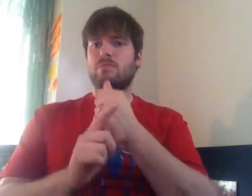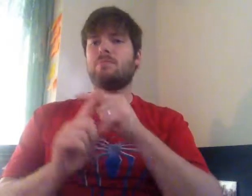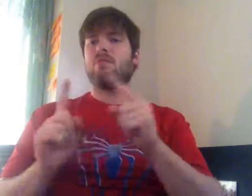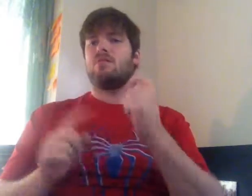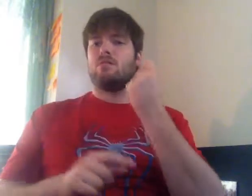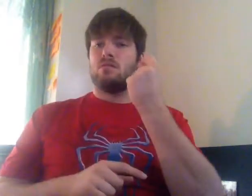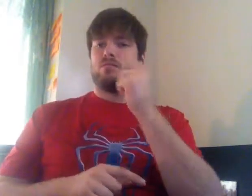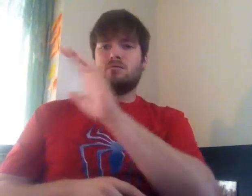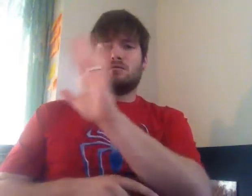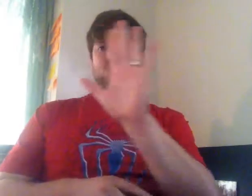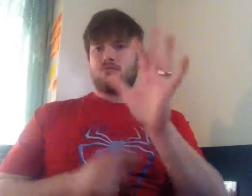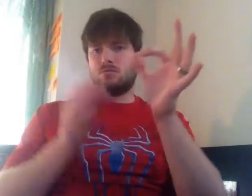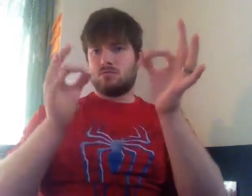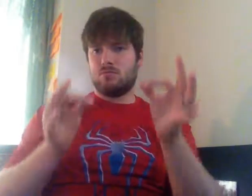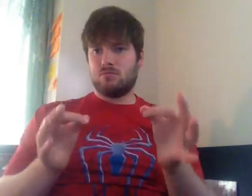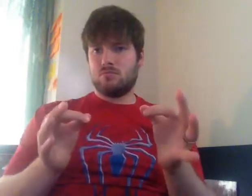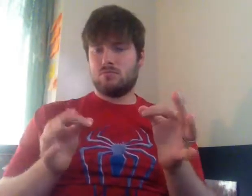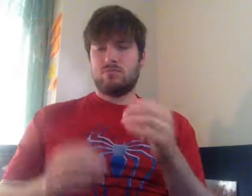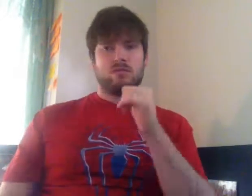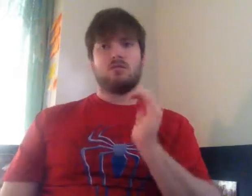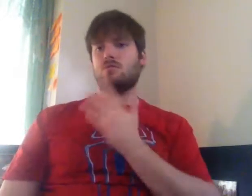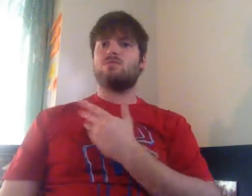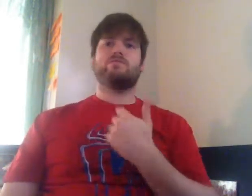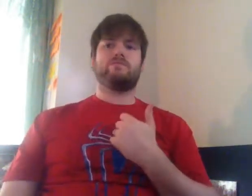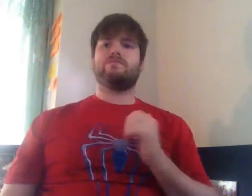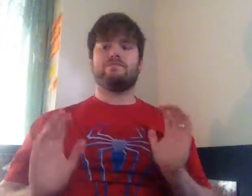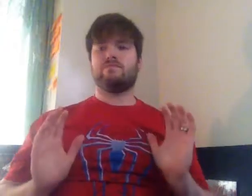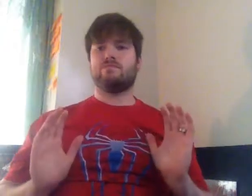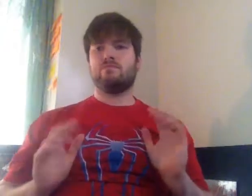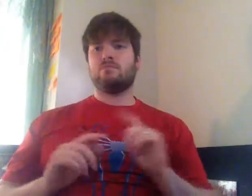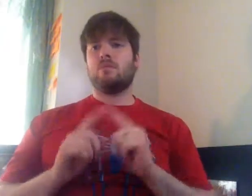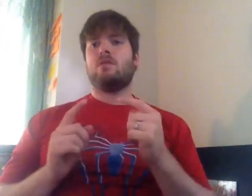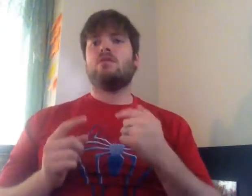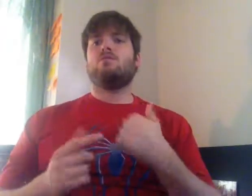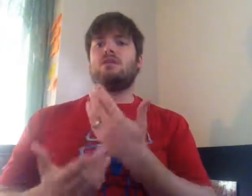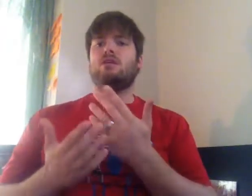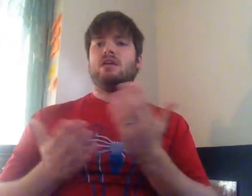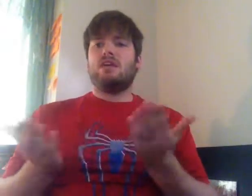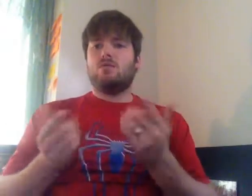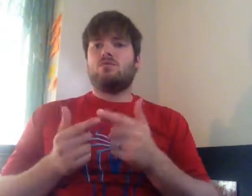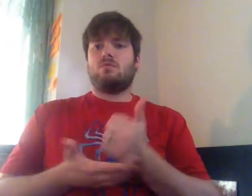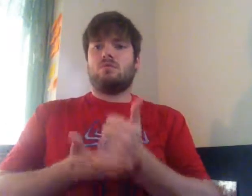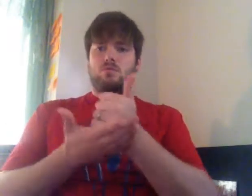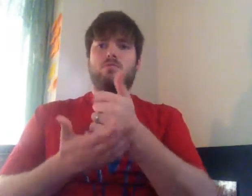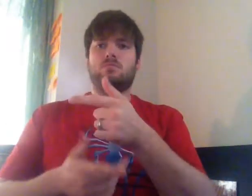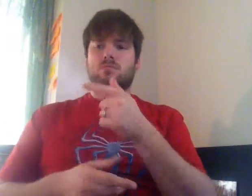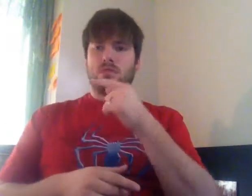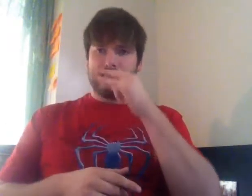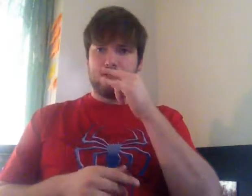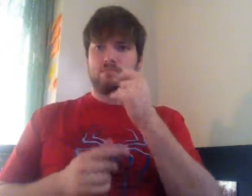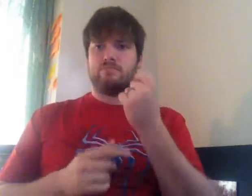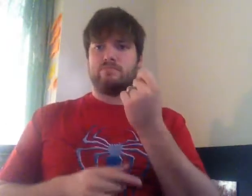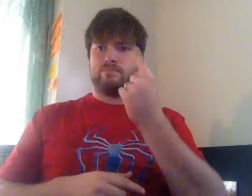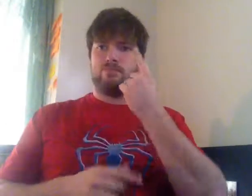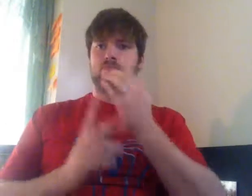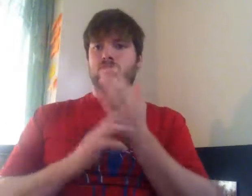situation. And of course, the early part of this June, where we've seen quite a bit of rainfall as well. So this is some good news, getting a break from all that activity. All